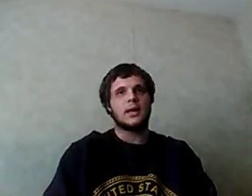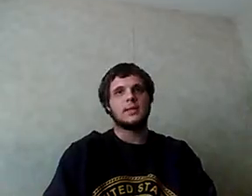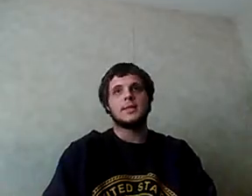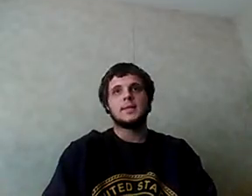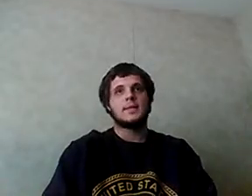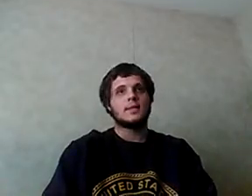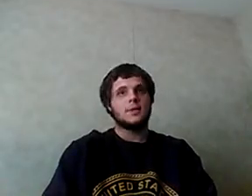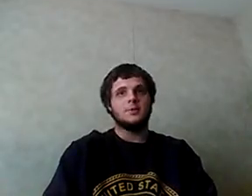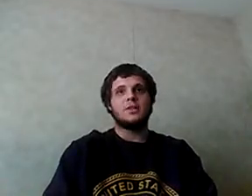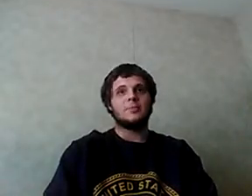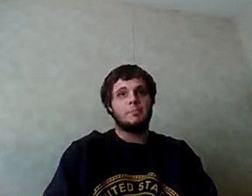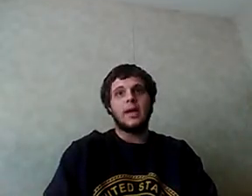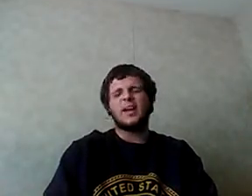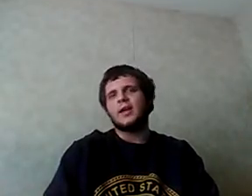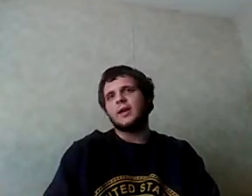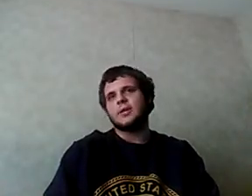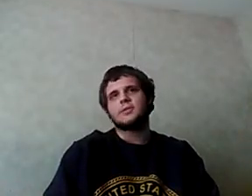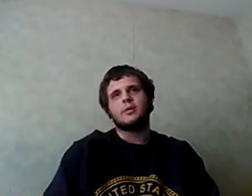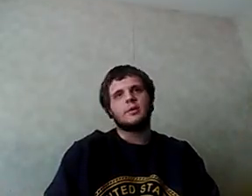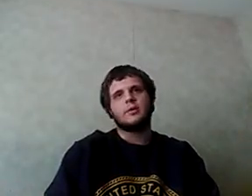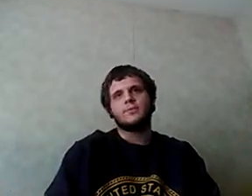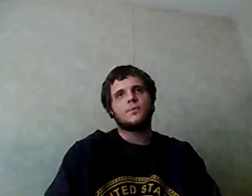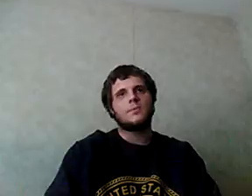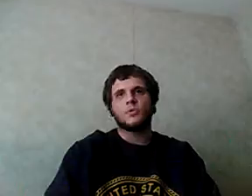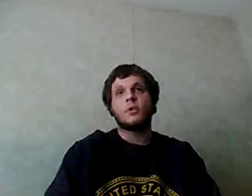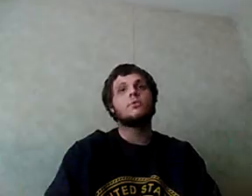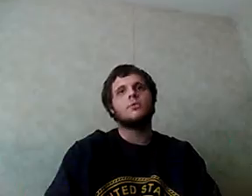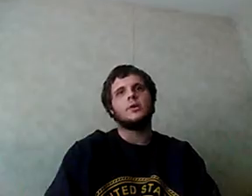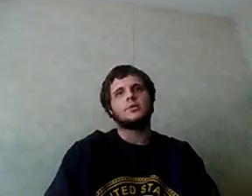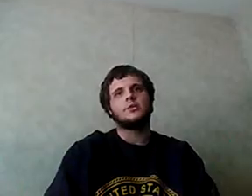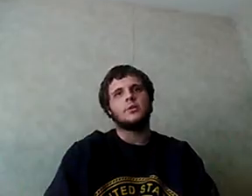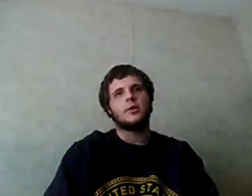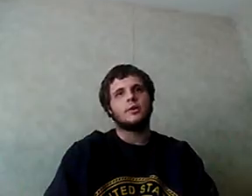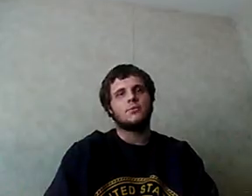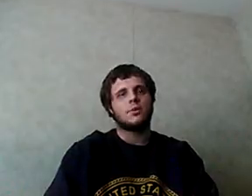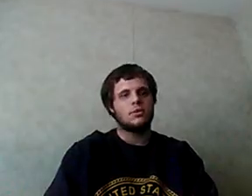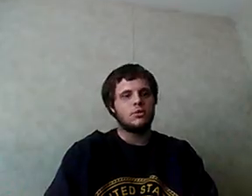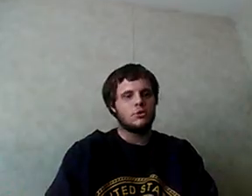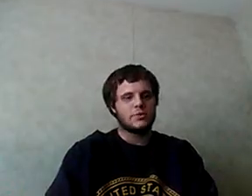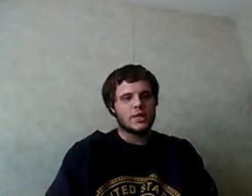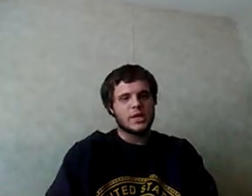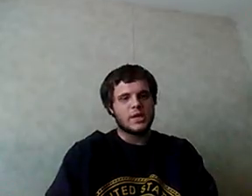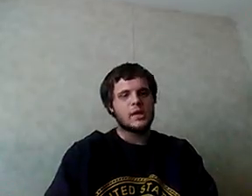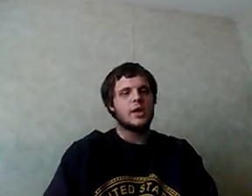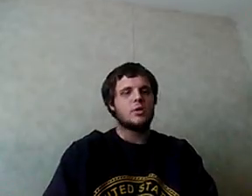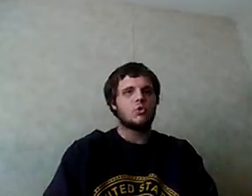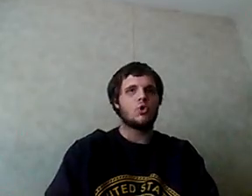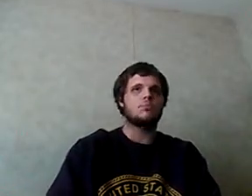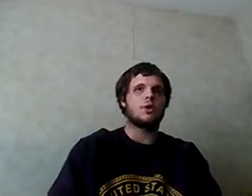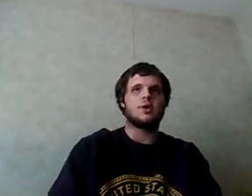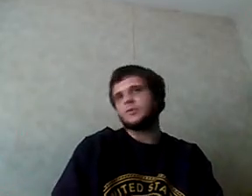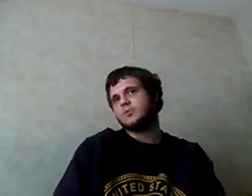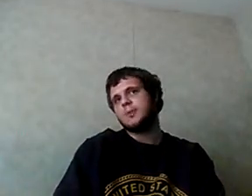yeah, you'd be the badass of the wilderness if you use a corrupt dragon